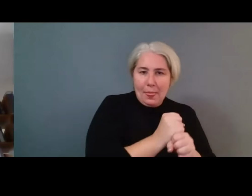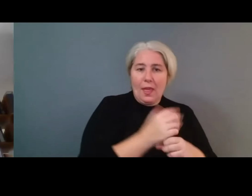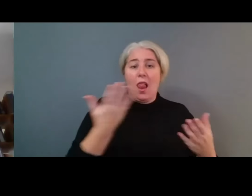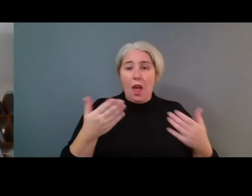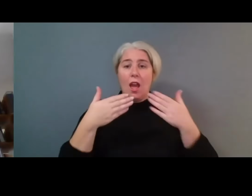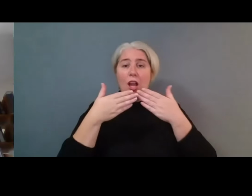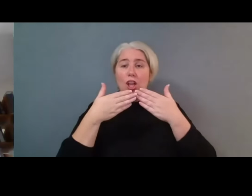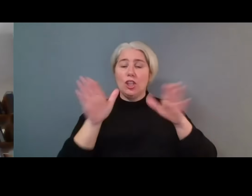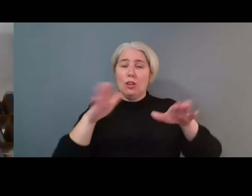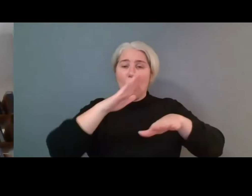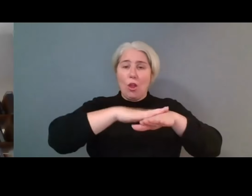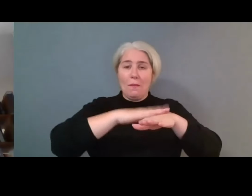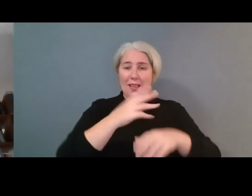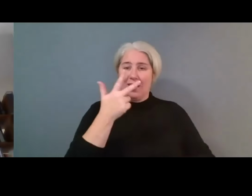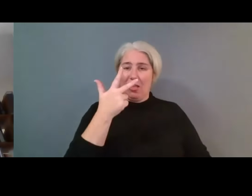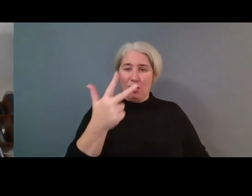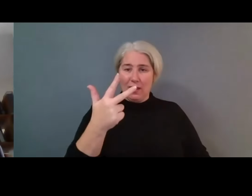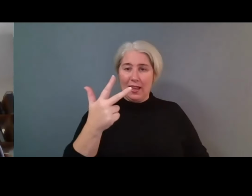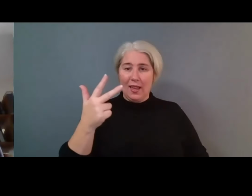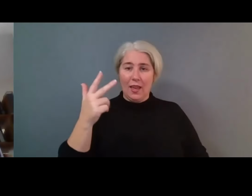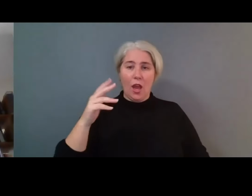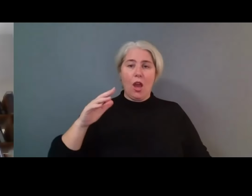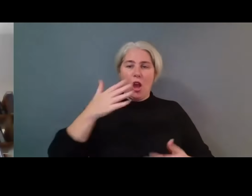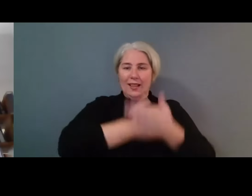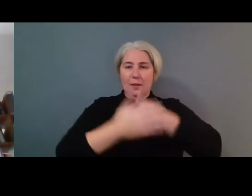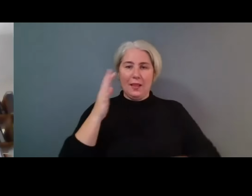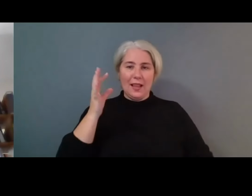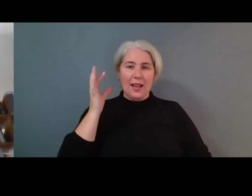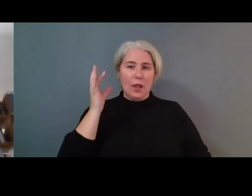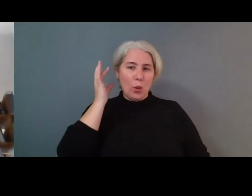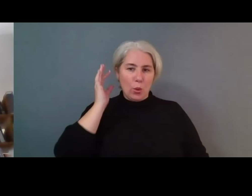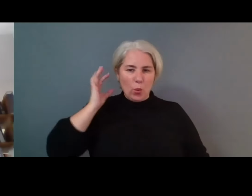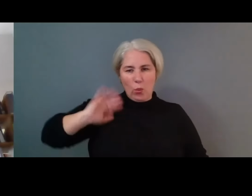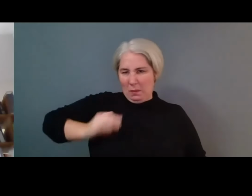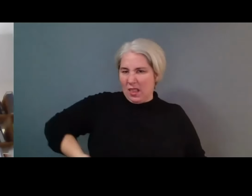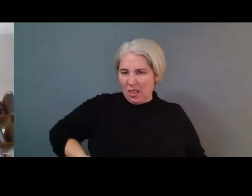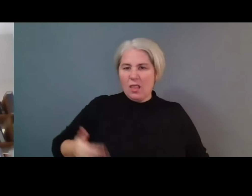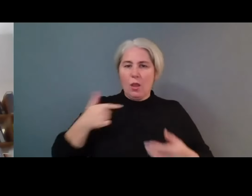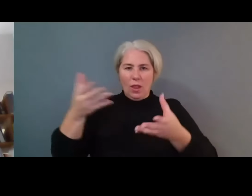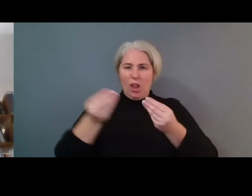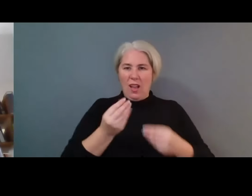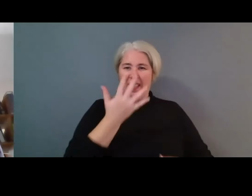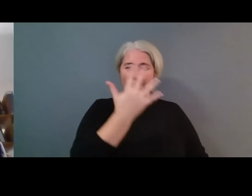disabled women, for instance, we received 55 submissions. On General Comment number 5,